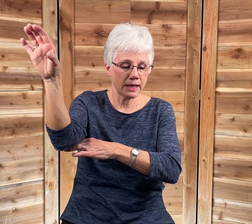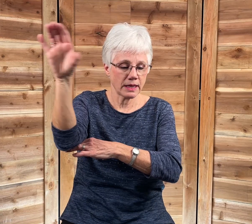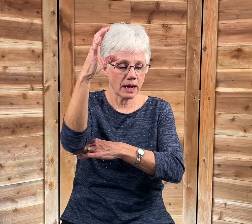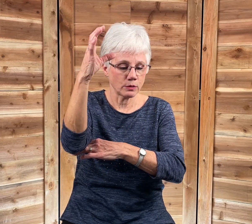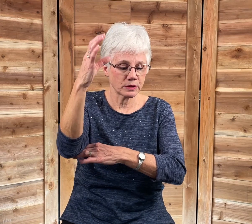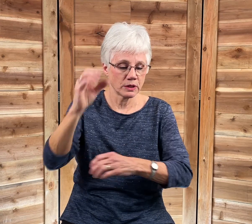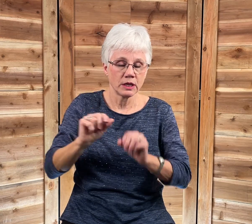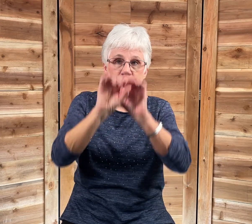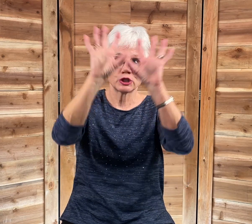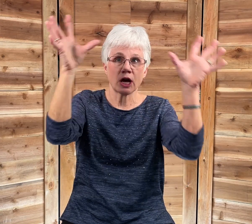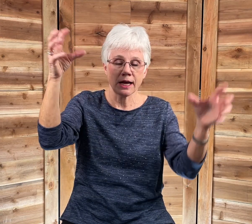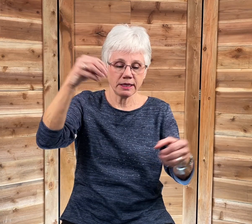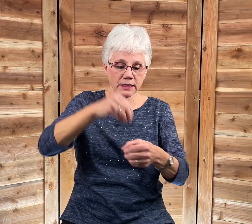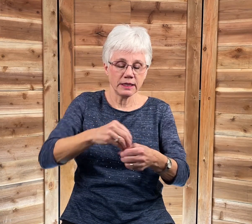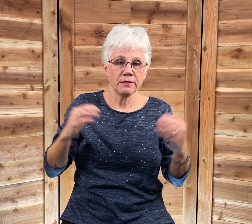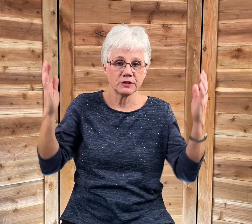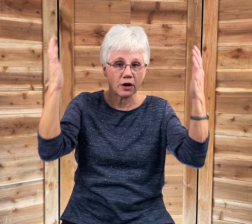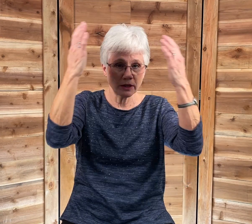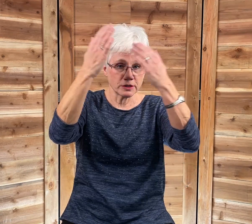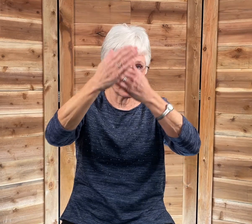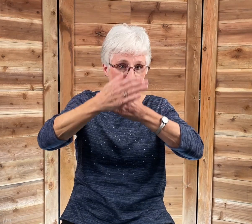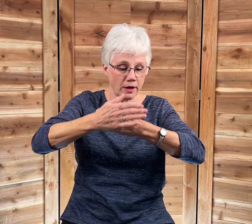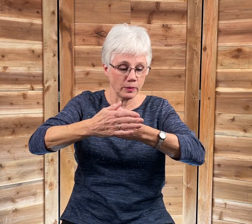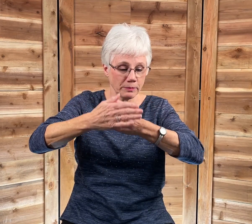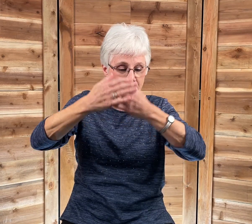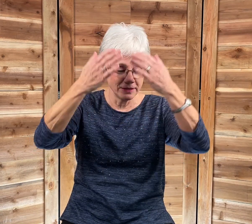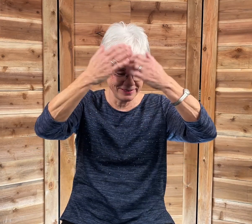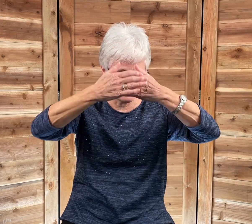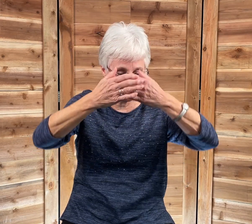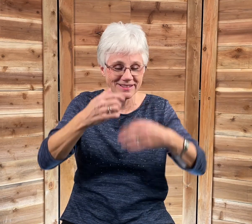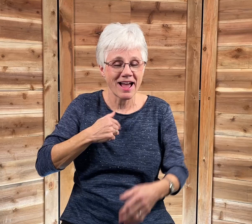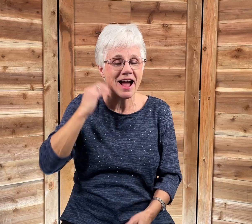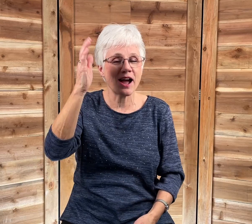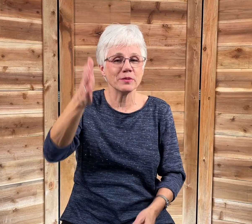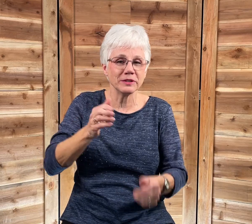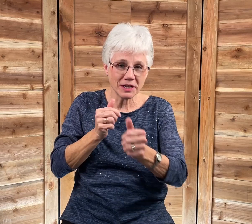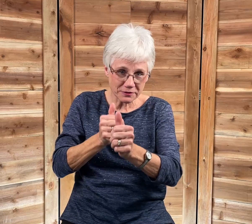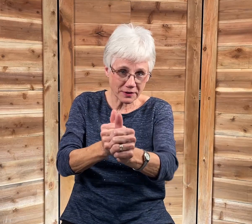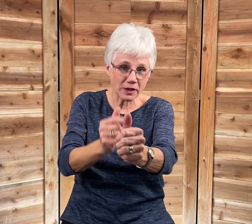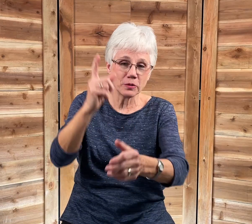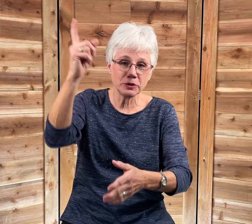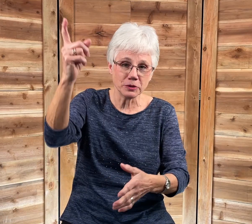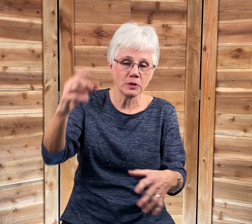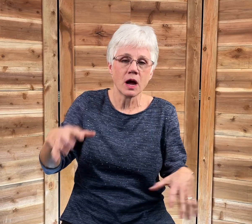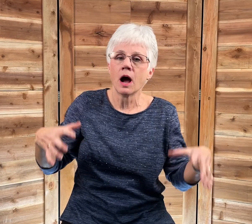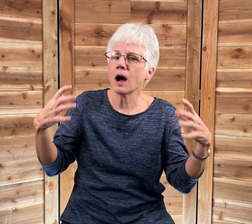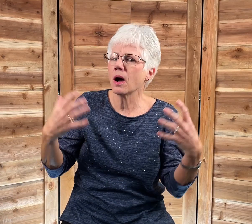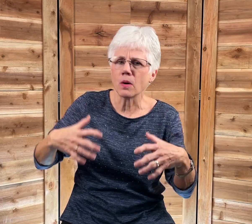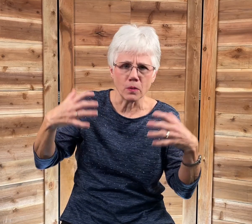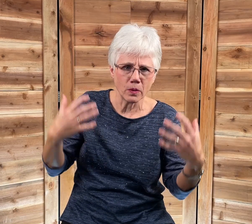my lighthouse, shining in the darkness. Are you following me? I will follow